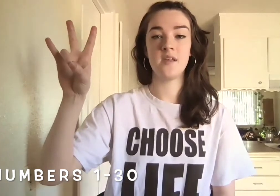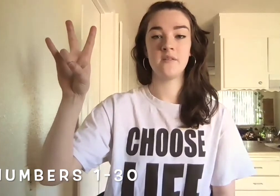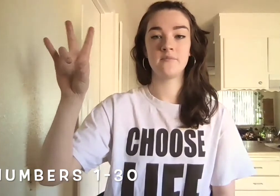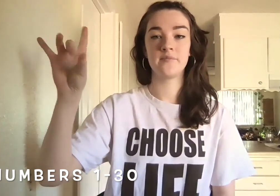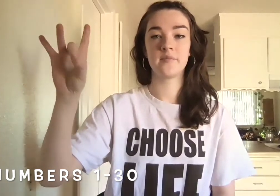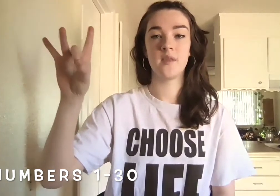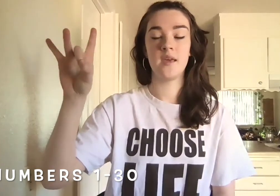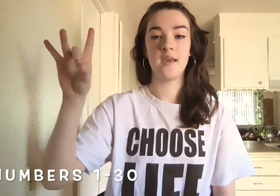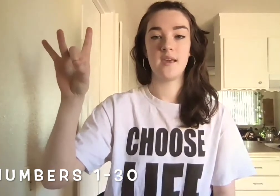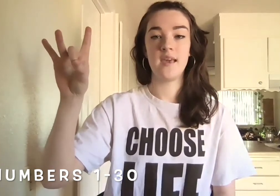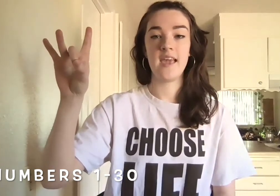7, 8,